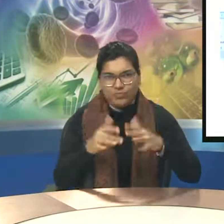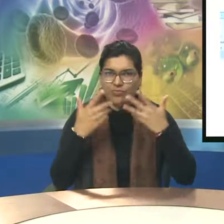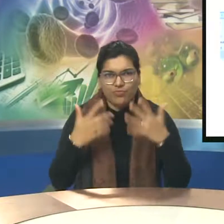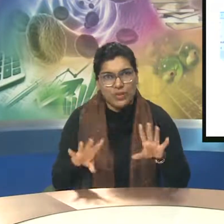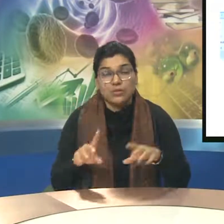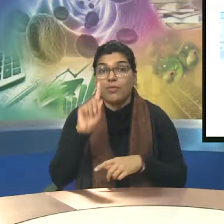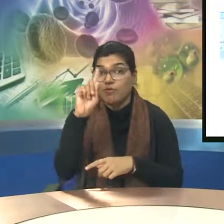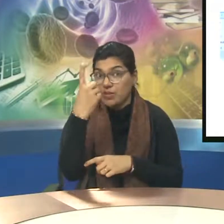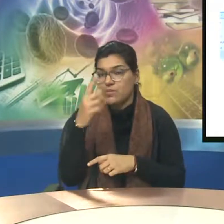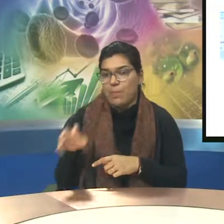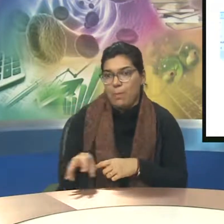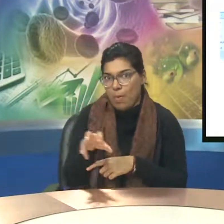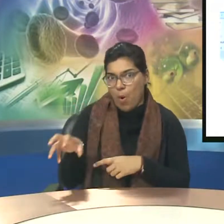number form.